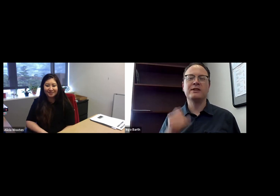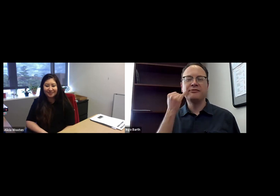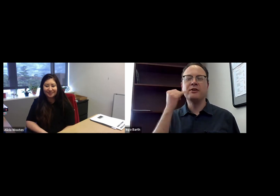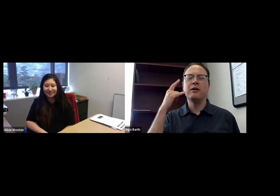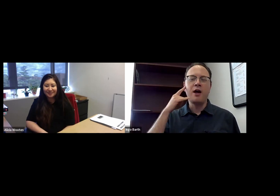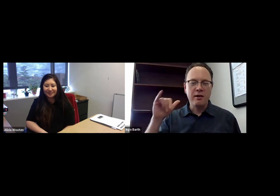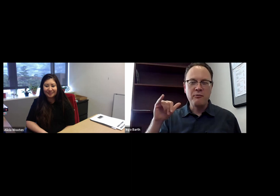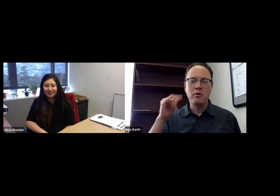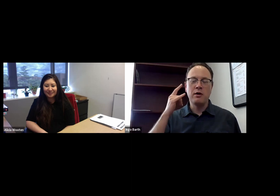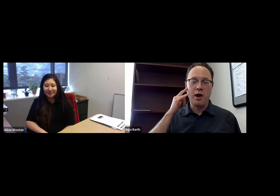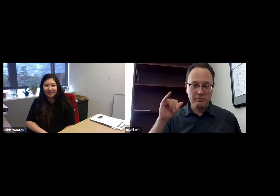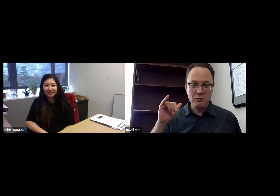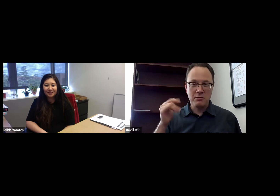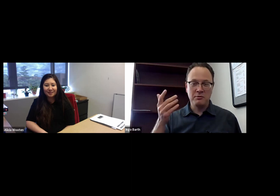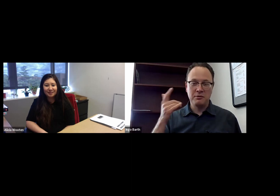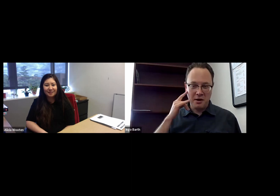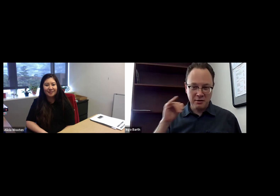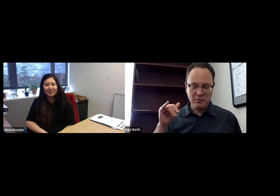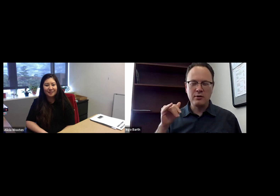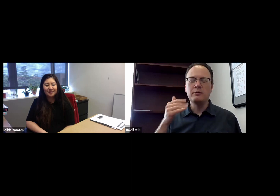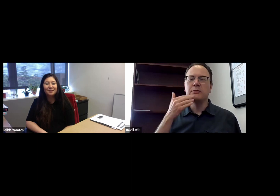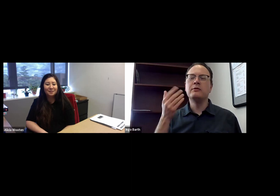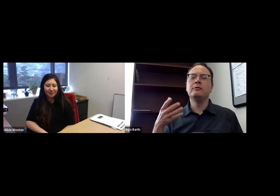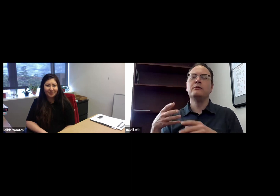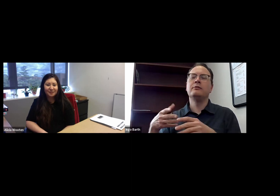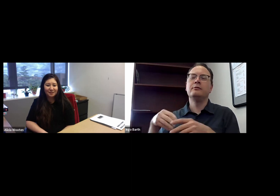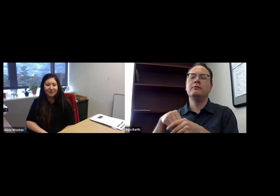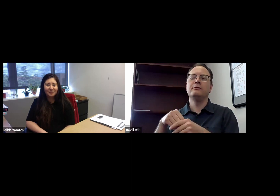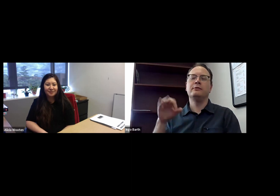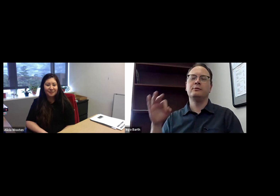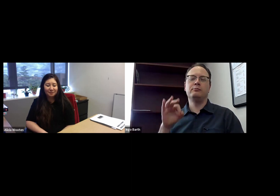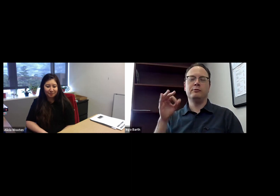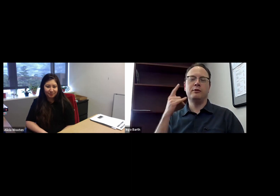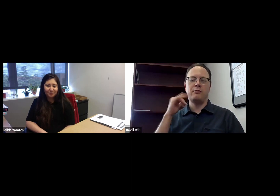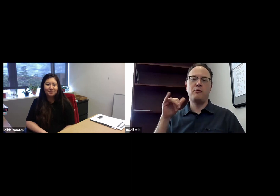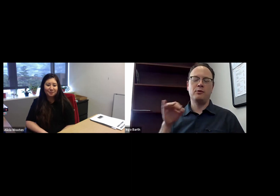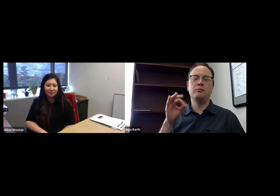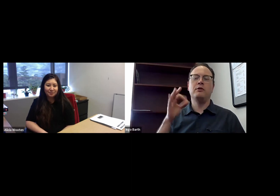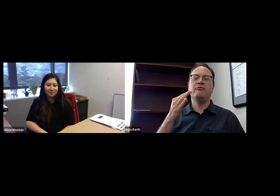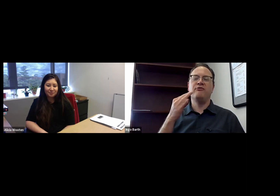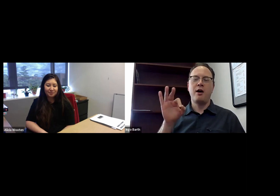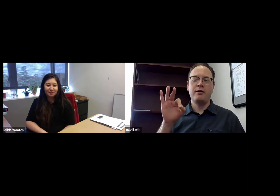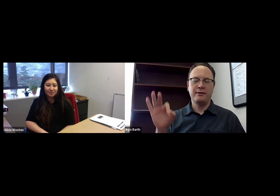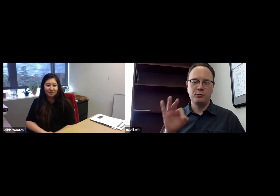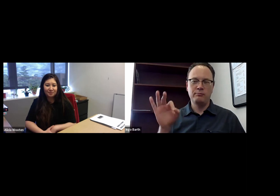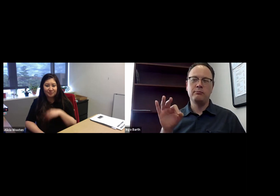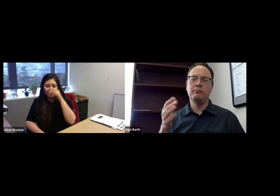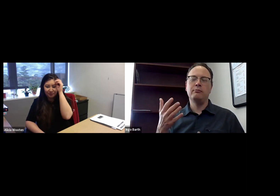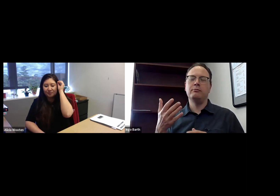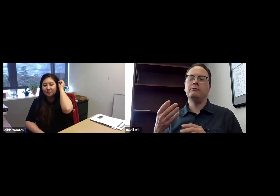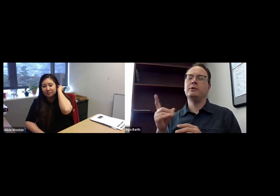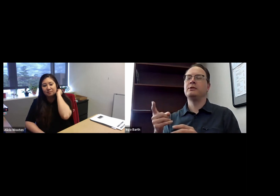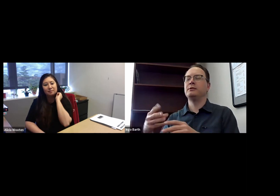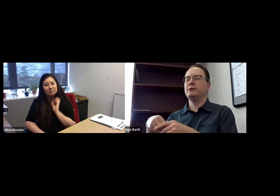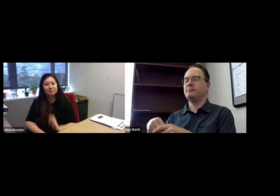So just to separate those out, the ones that would already have, people would recognize as a different sign, you added like a sign for atom at the